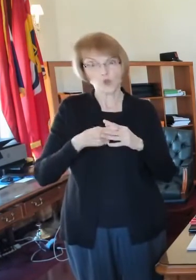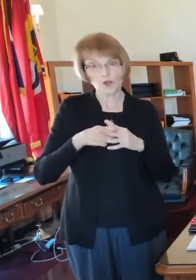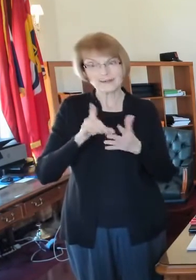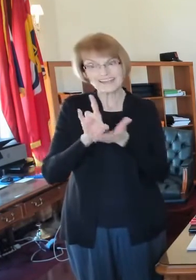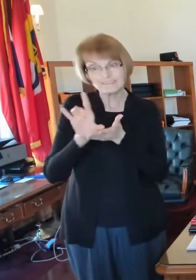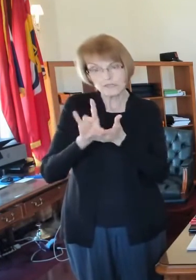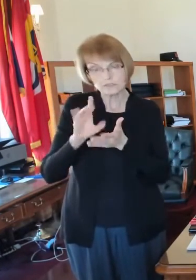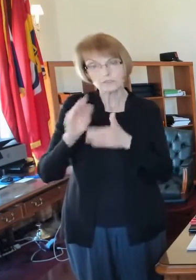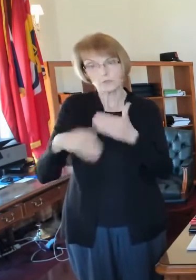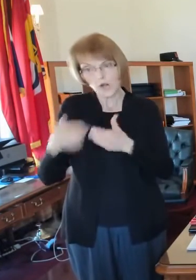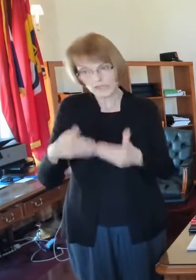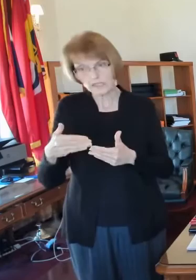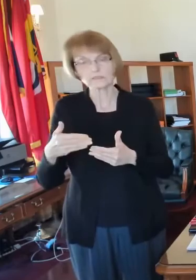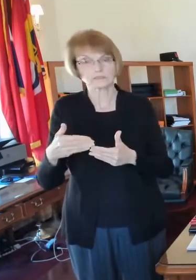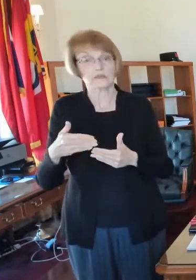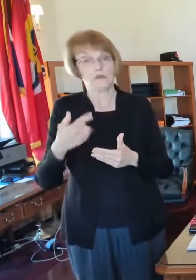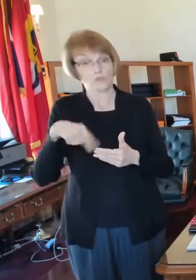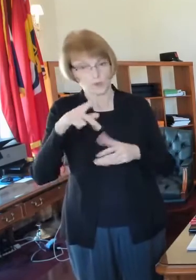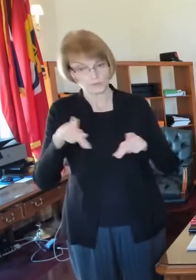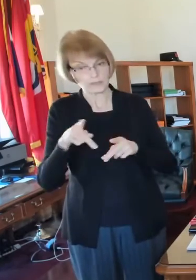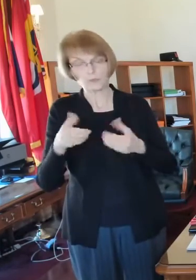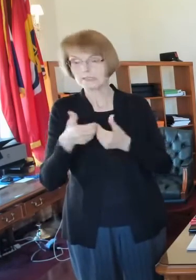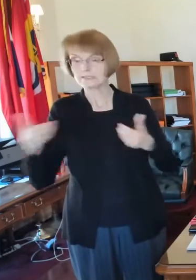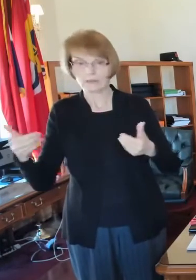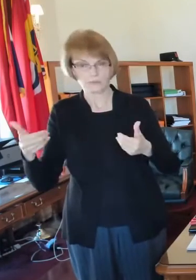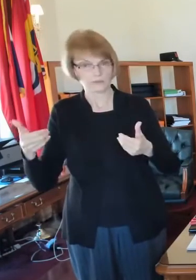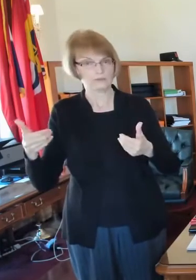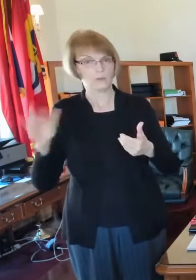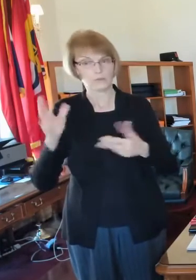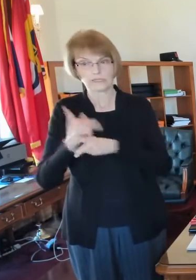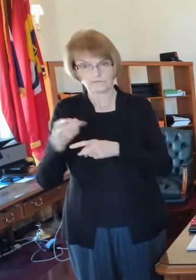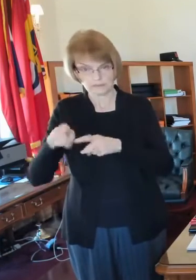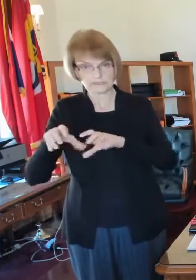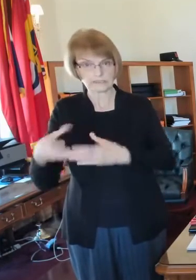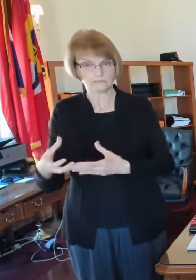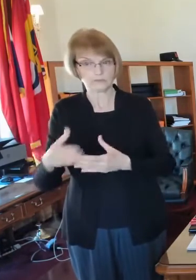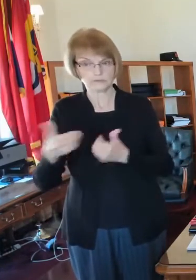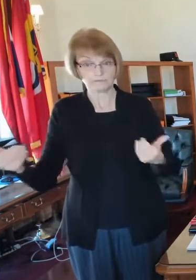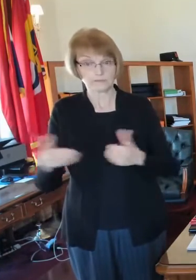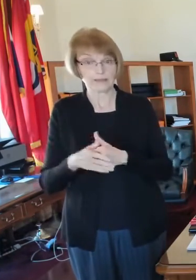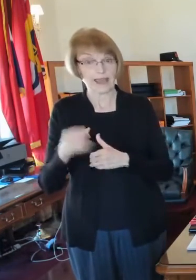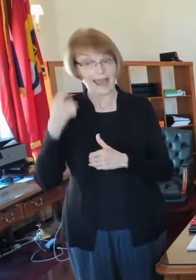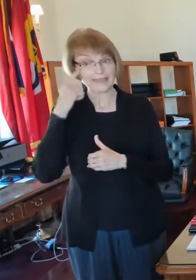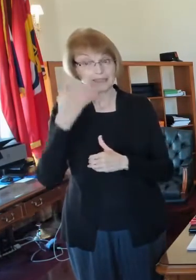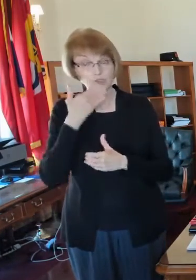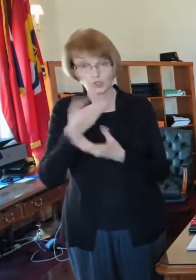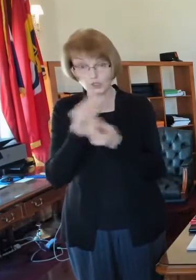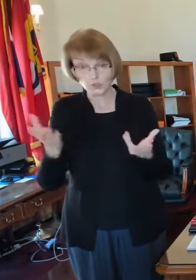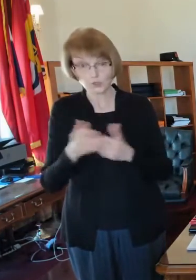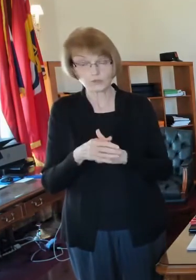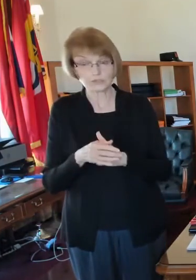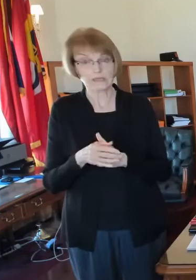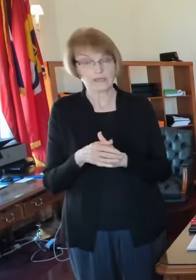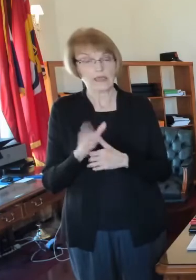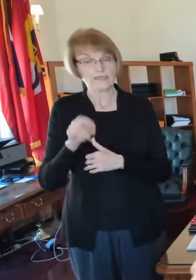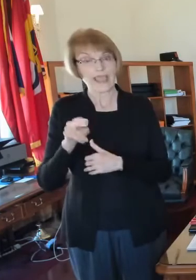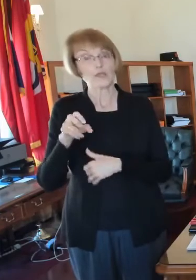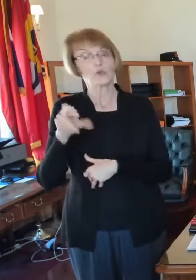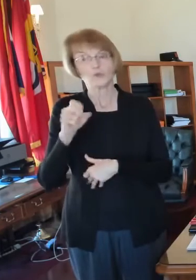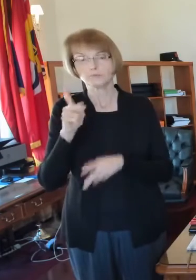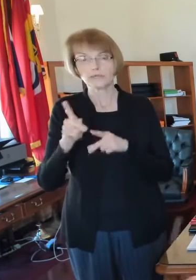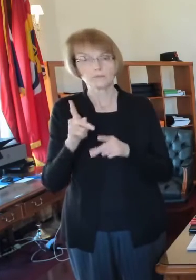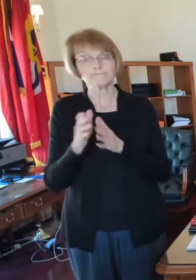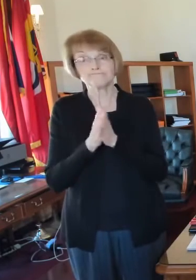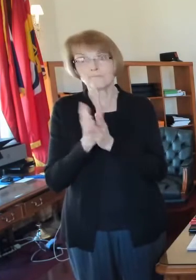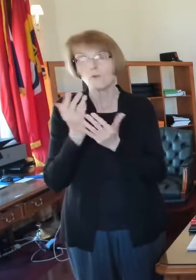be handling them separately. I think that's it. I think that's good news. I know that is news that people have been